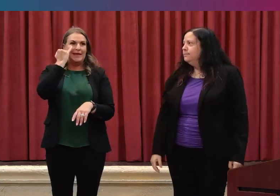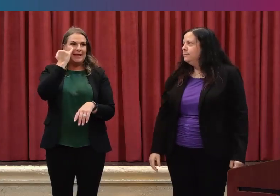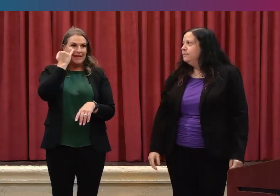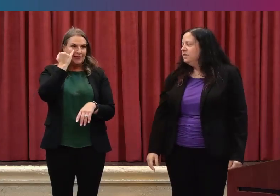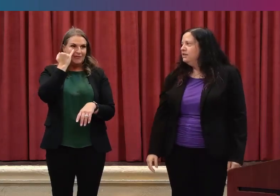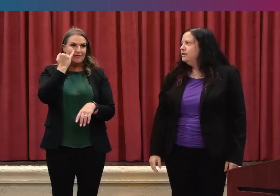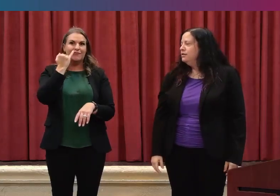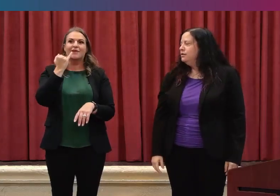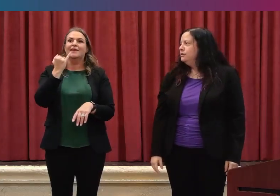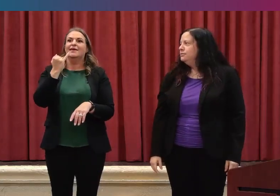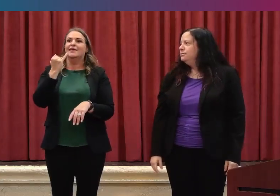no.